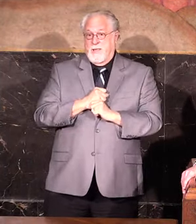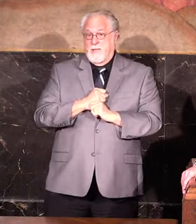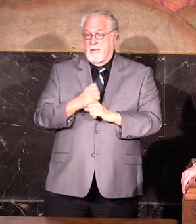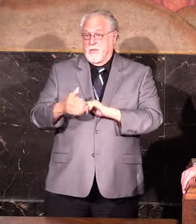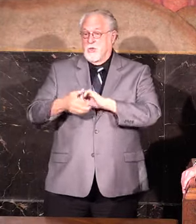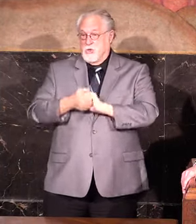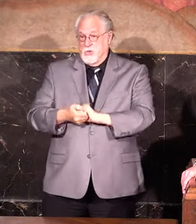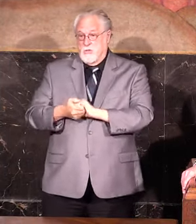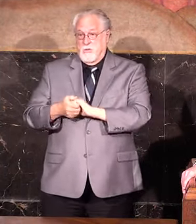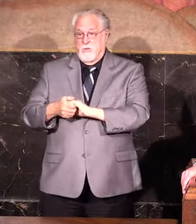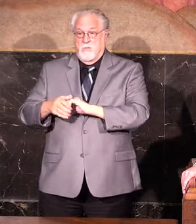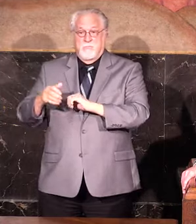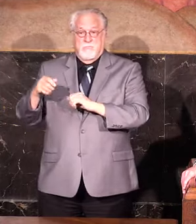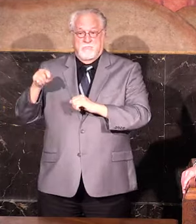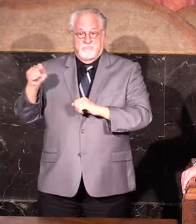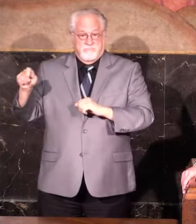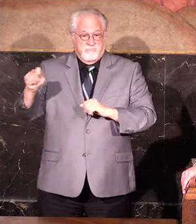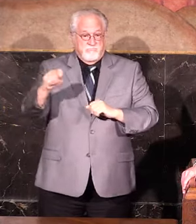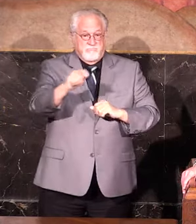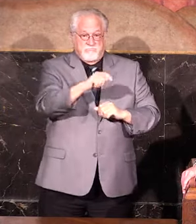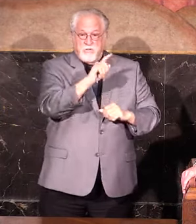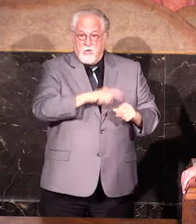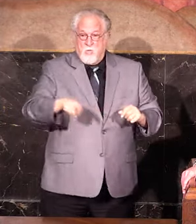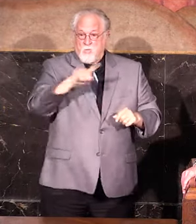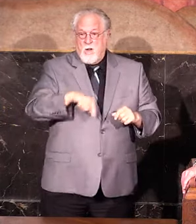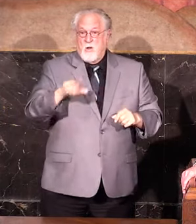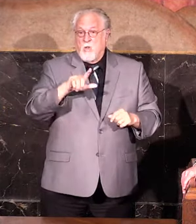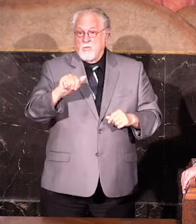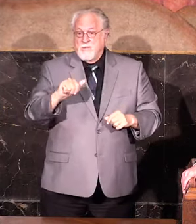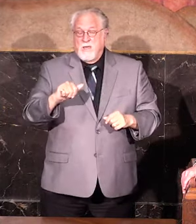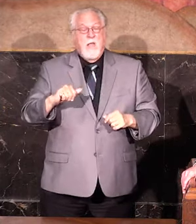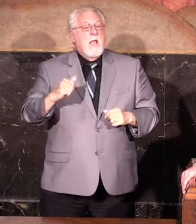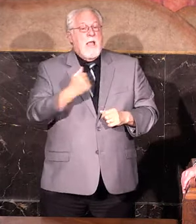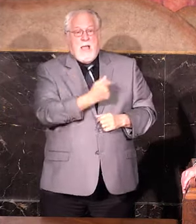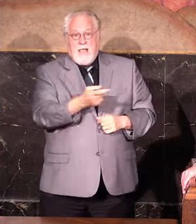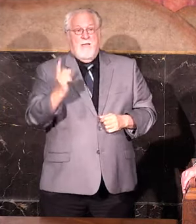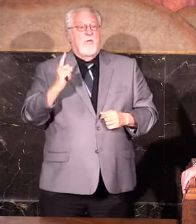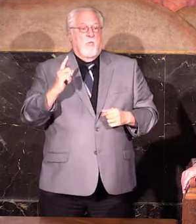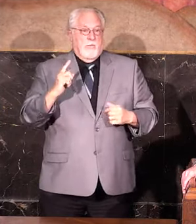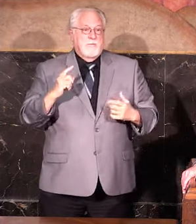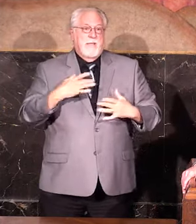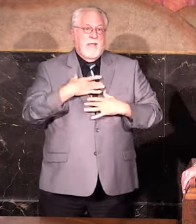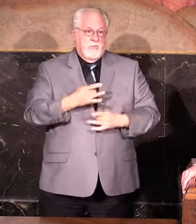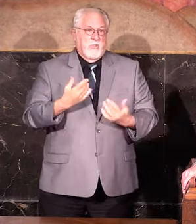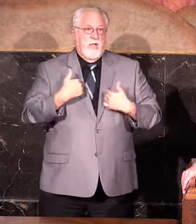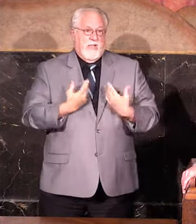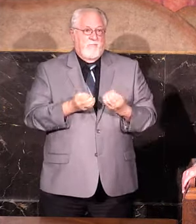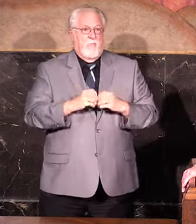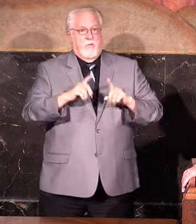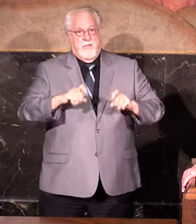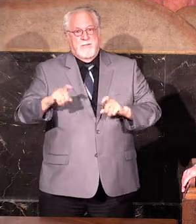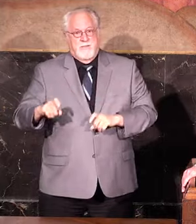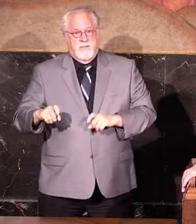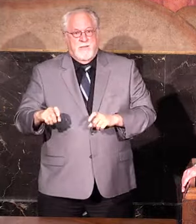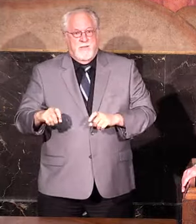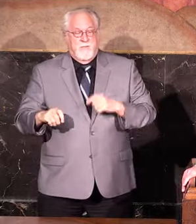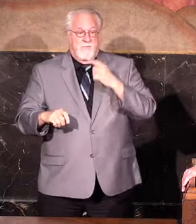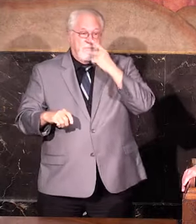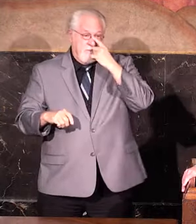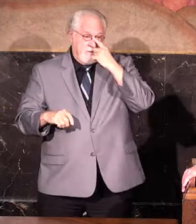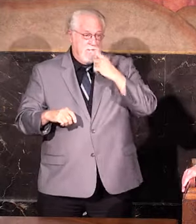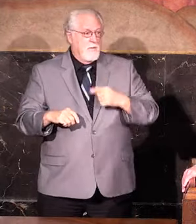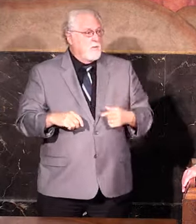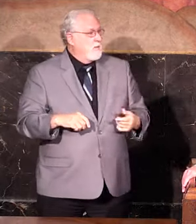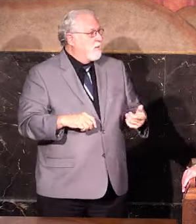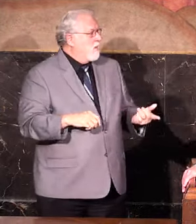partnerships in place all across the state of Louisiana. Everybody is interested in having more testing, not less testing.